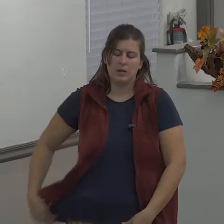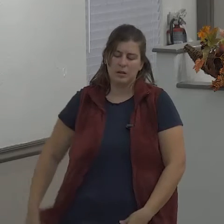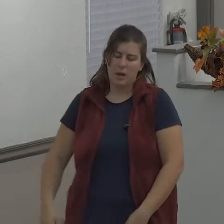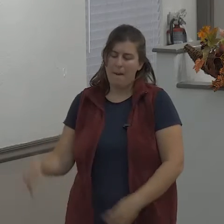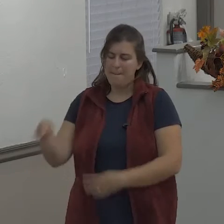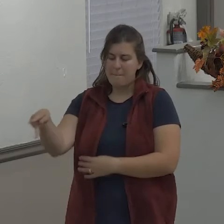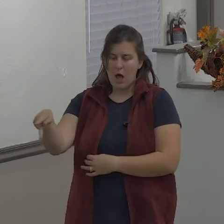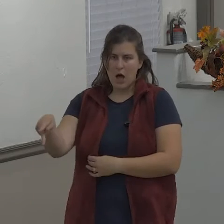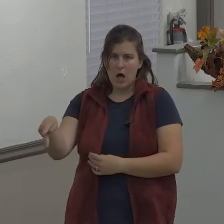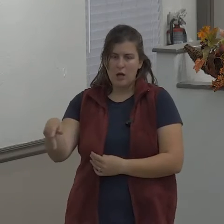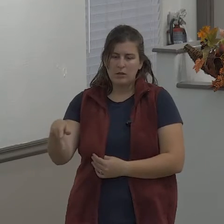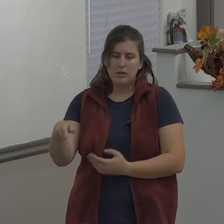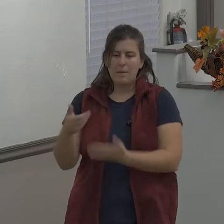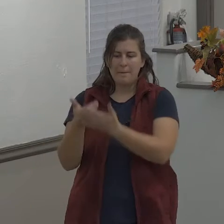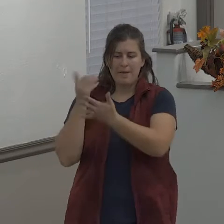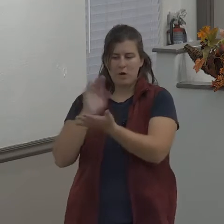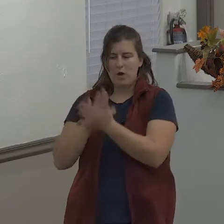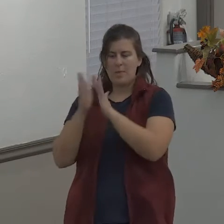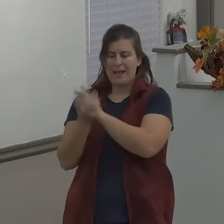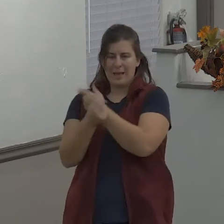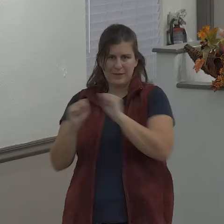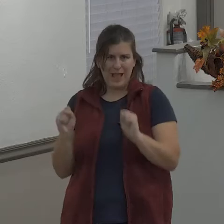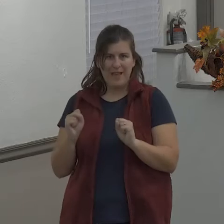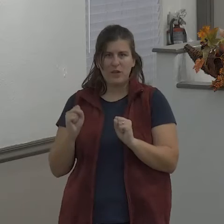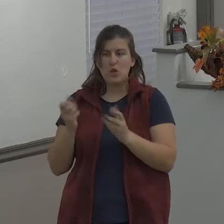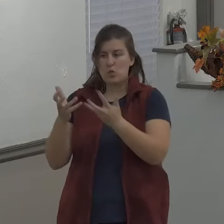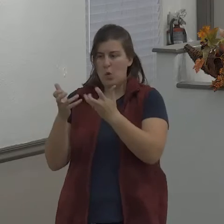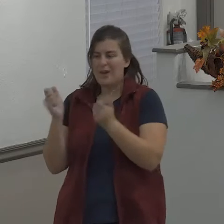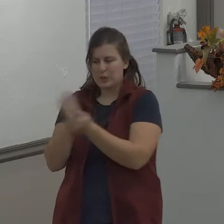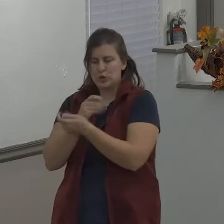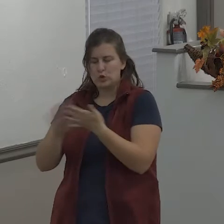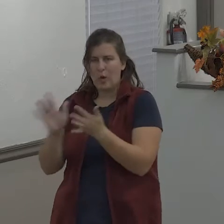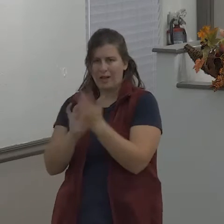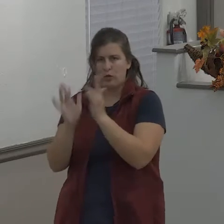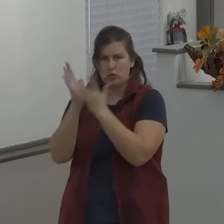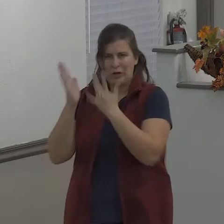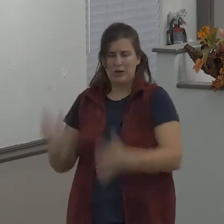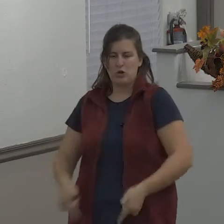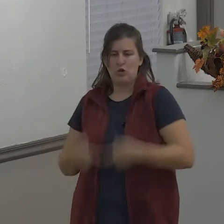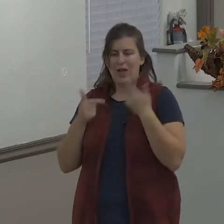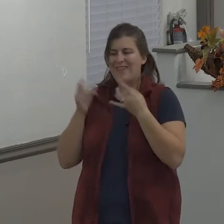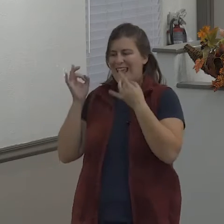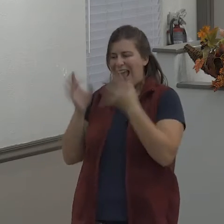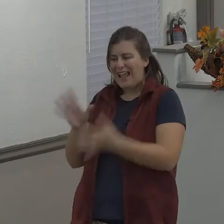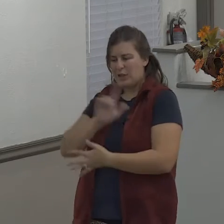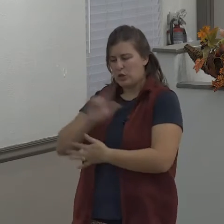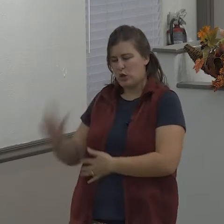Paul, when he was Saul, he sought to destroy Christianity. He hated the Lord Jesus Christ.